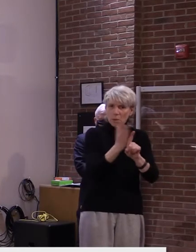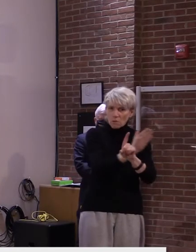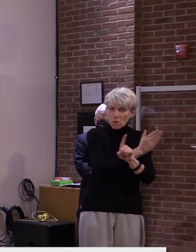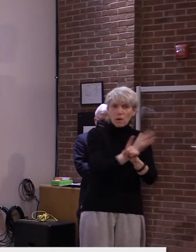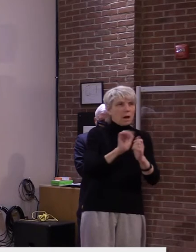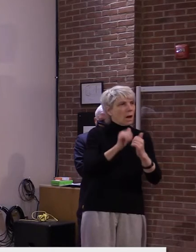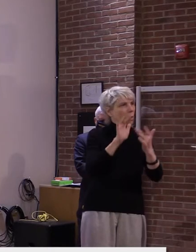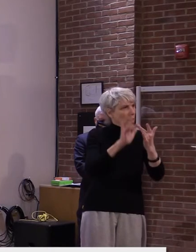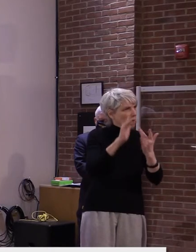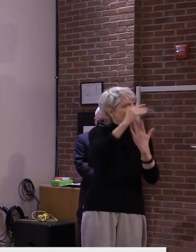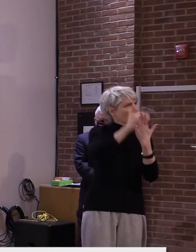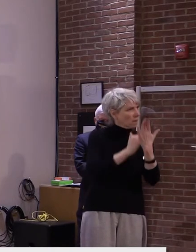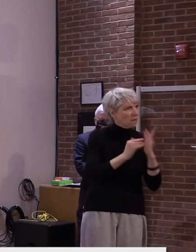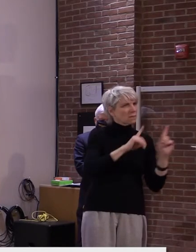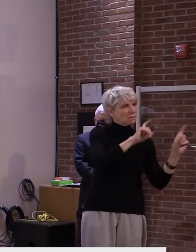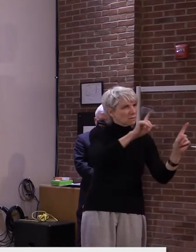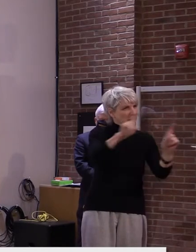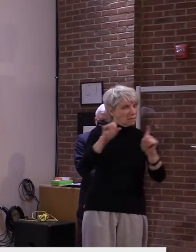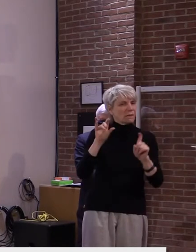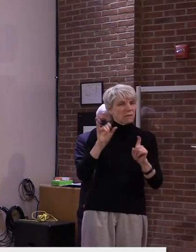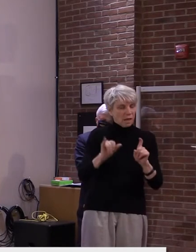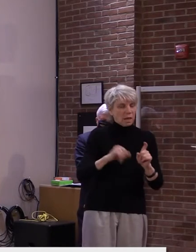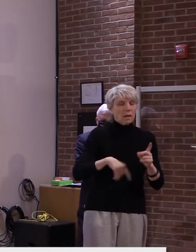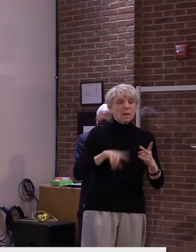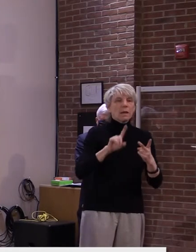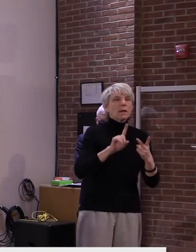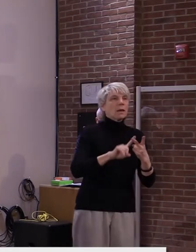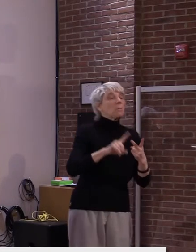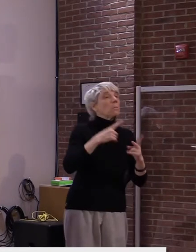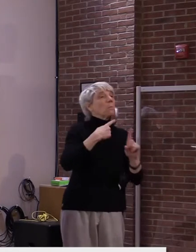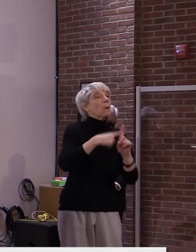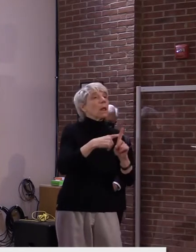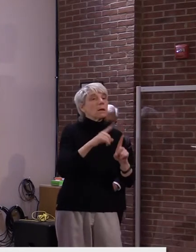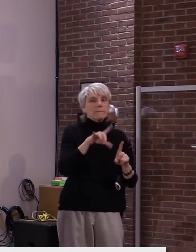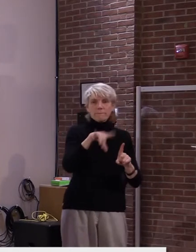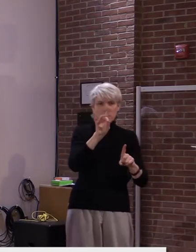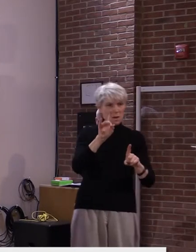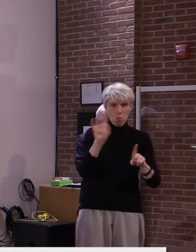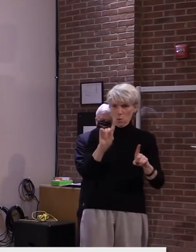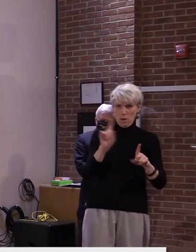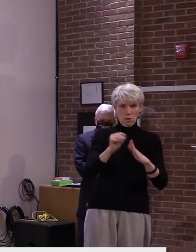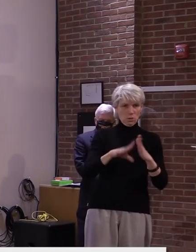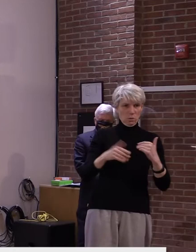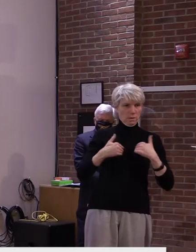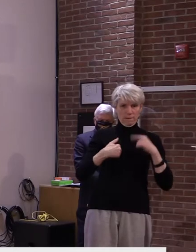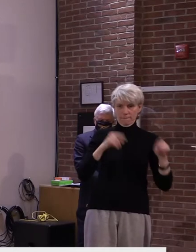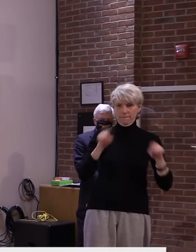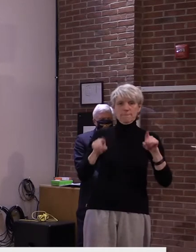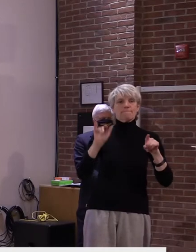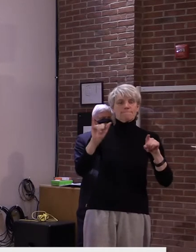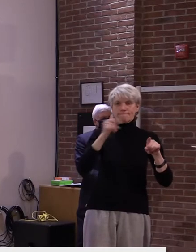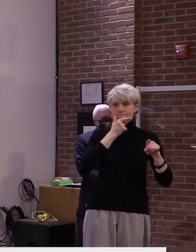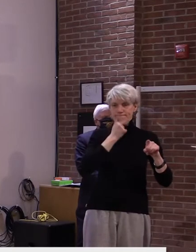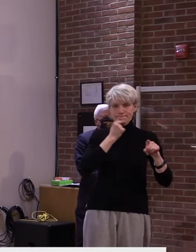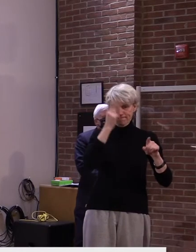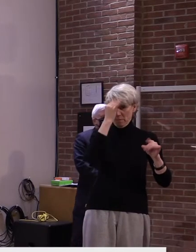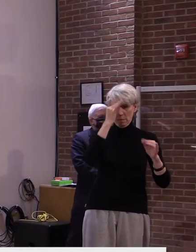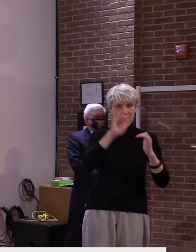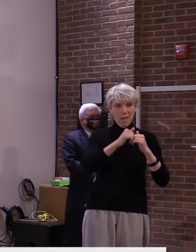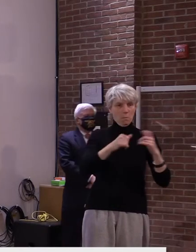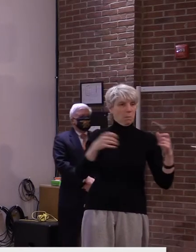Examine case location and potential spread on campus to guide us in facility